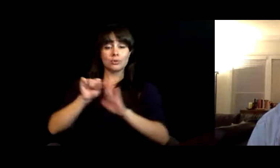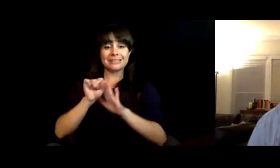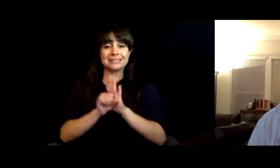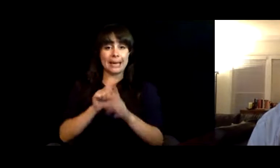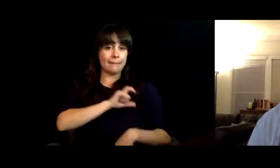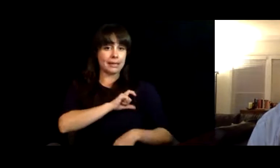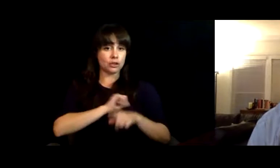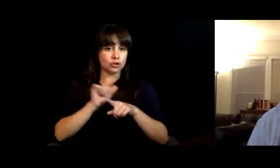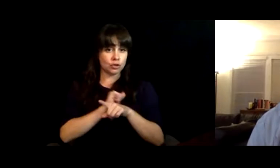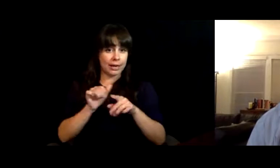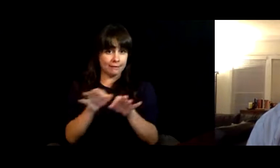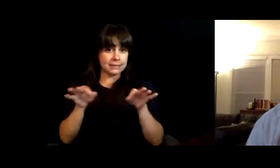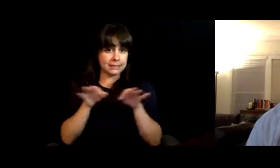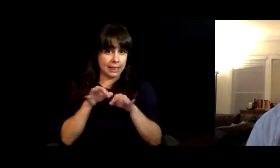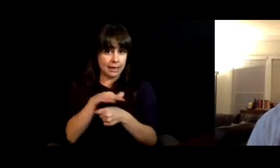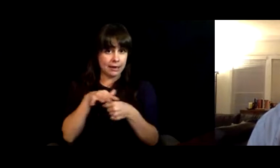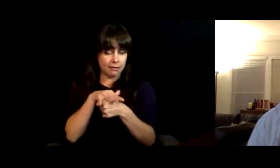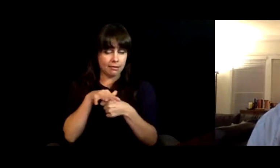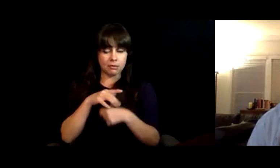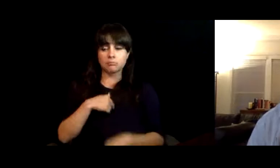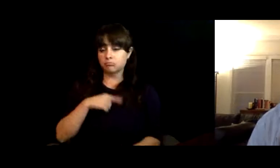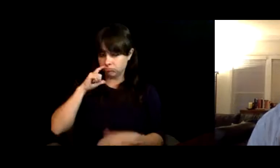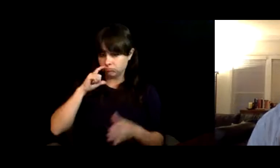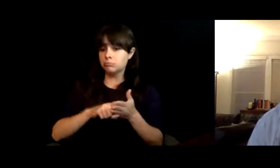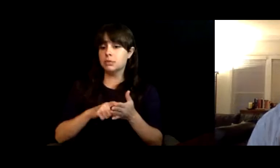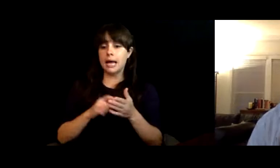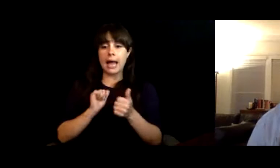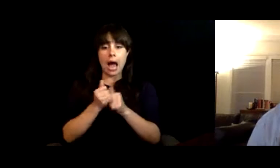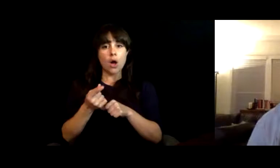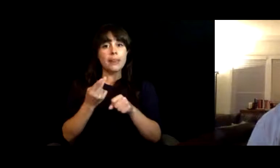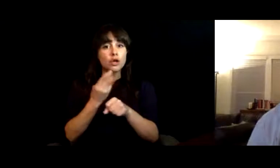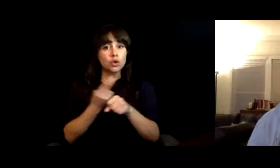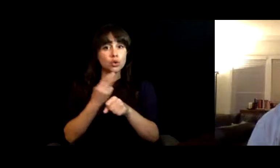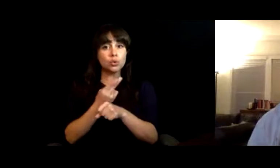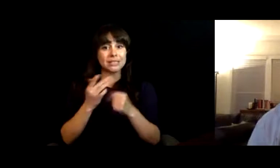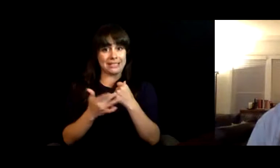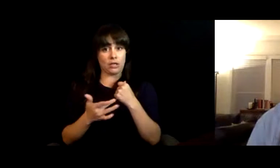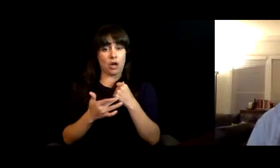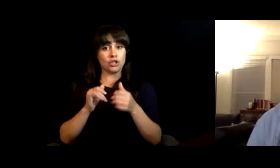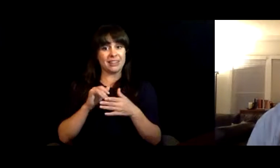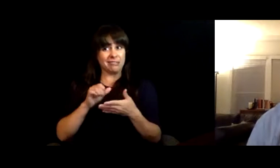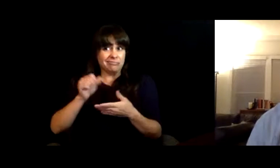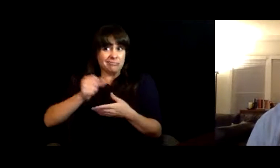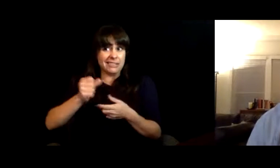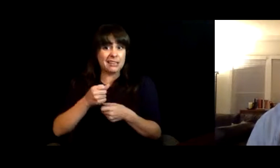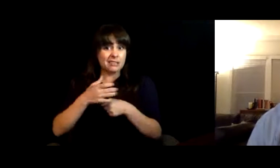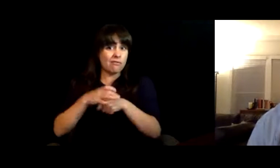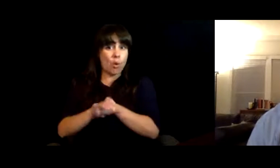seen the use of technology that makes you make instantaneous decisions. We have